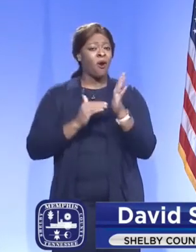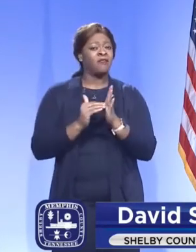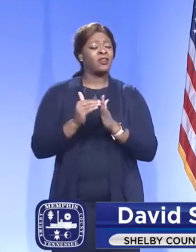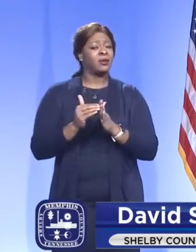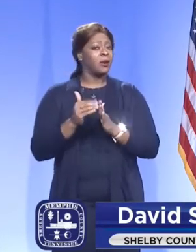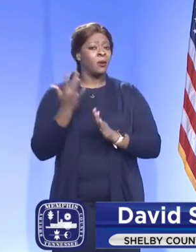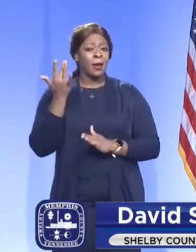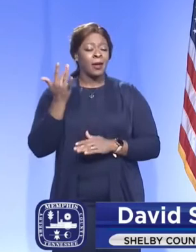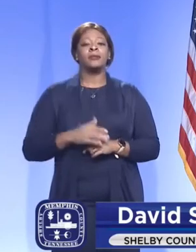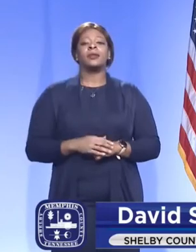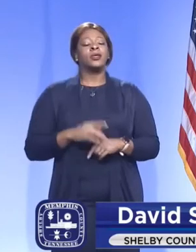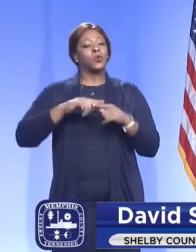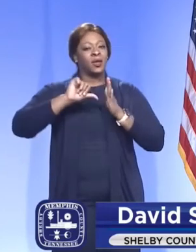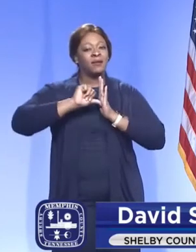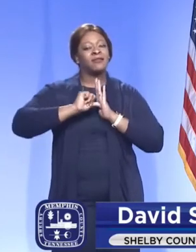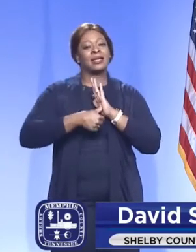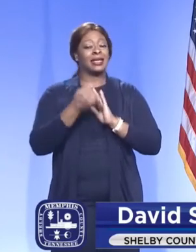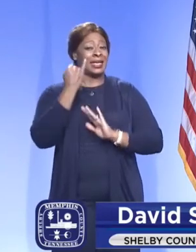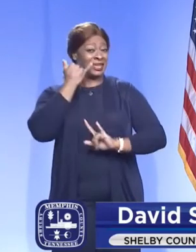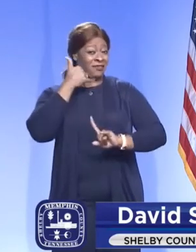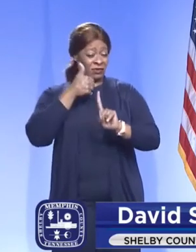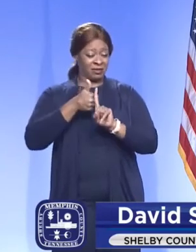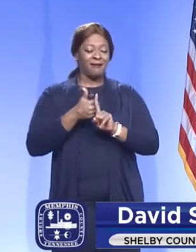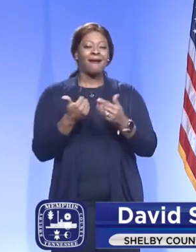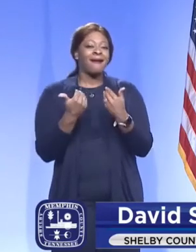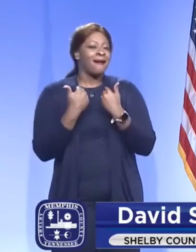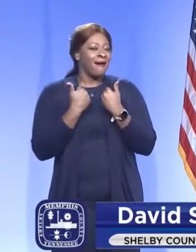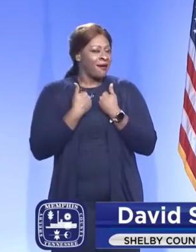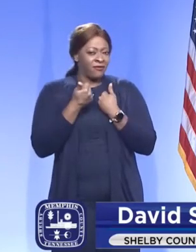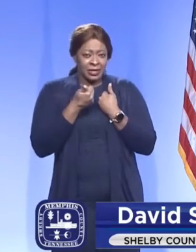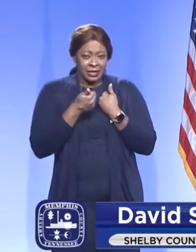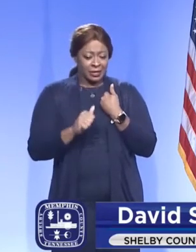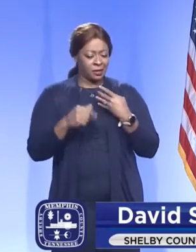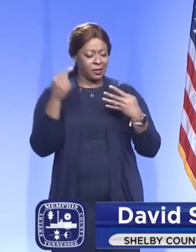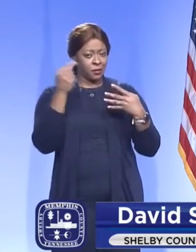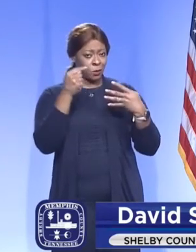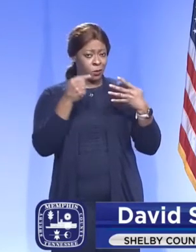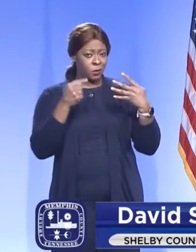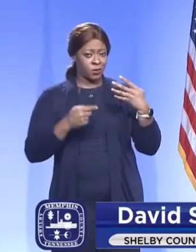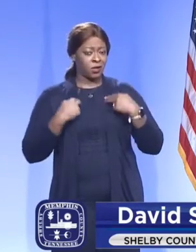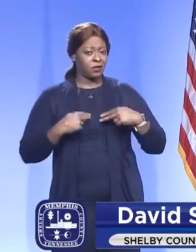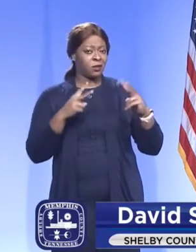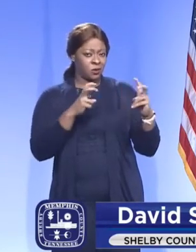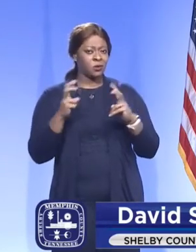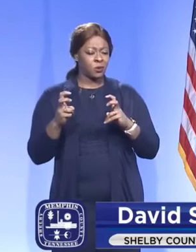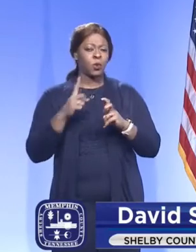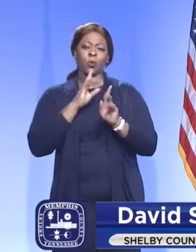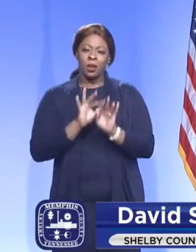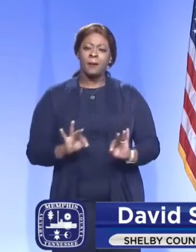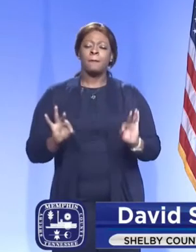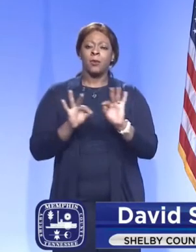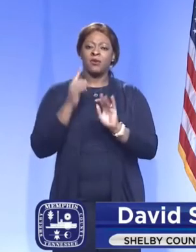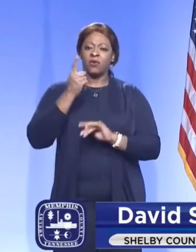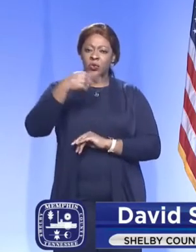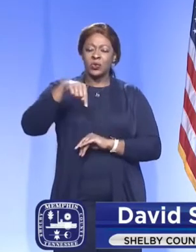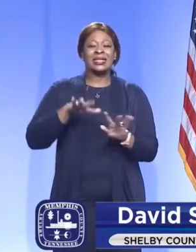simple as high blood pressure, but some sort of a heart disease indicator. And we know that these four comorbidities